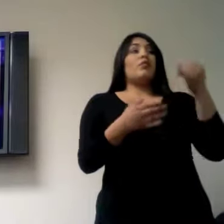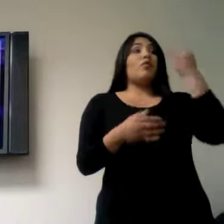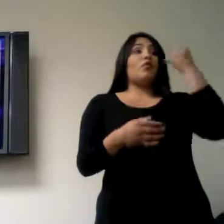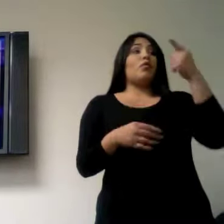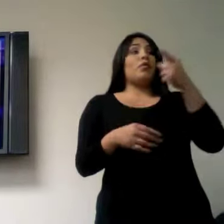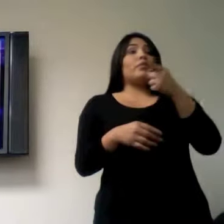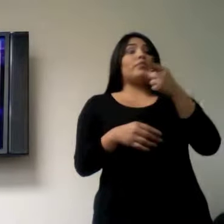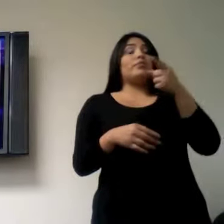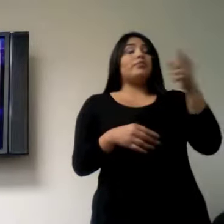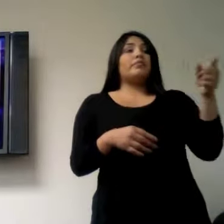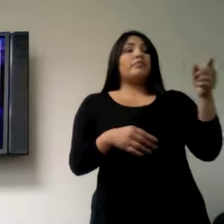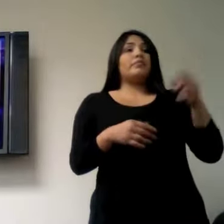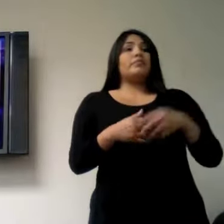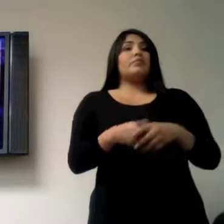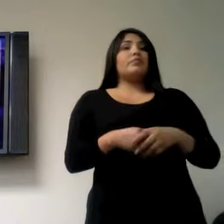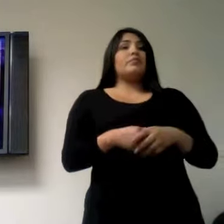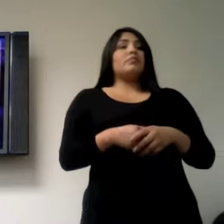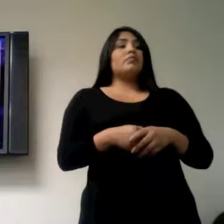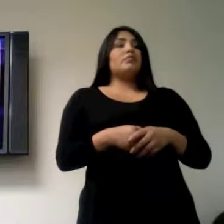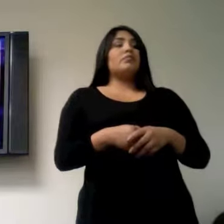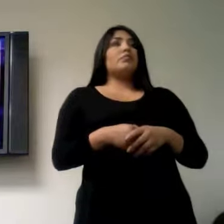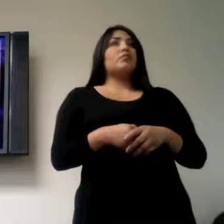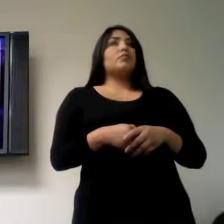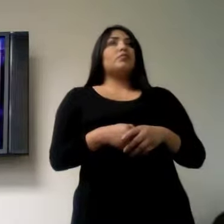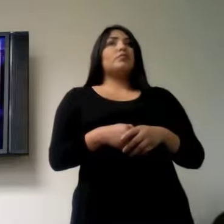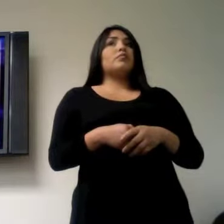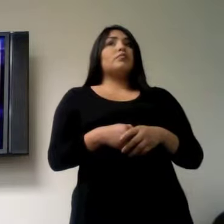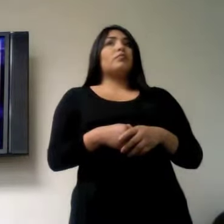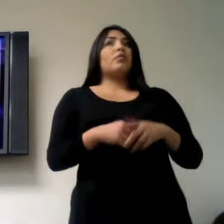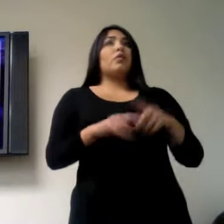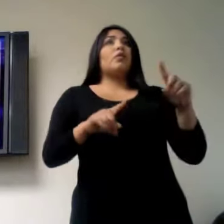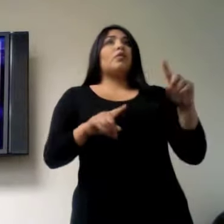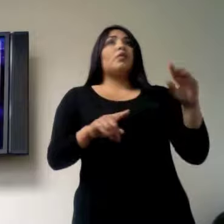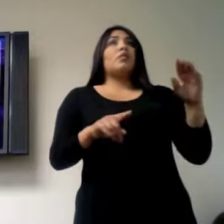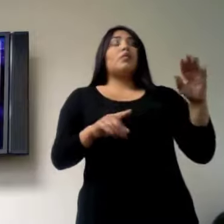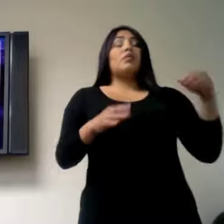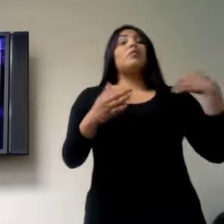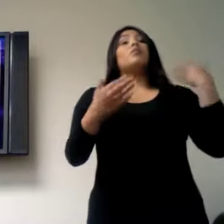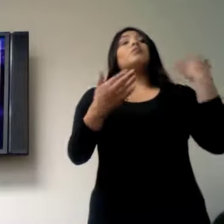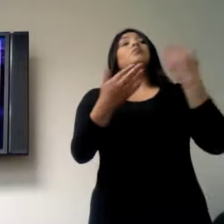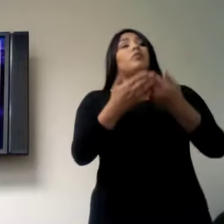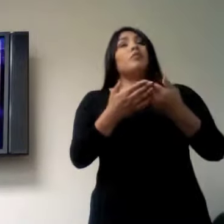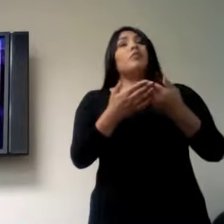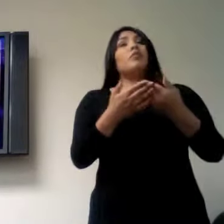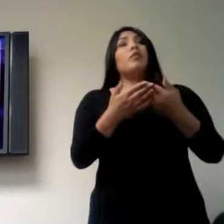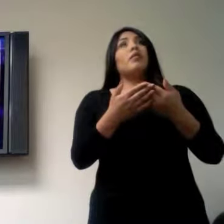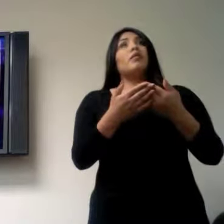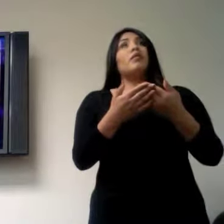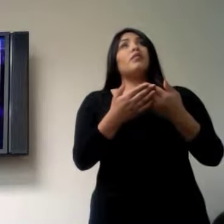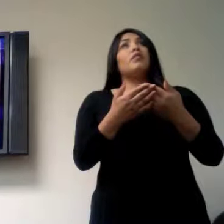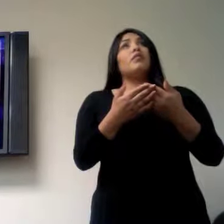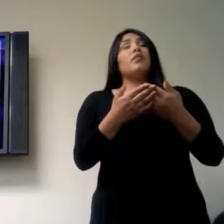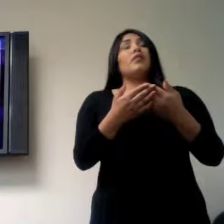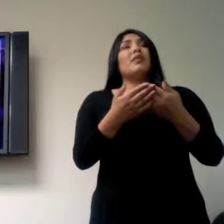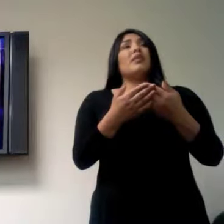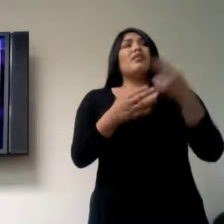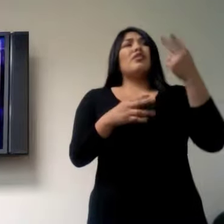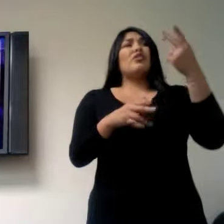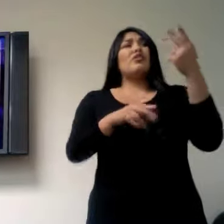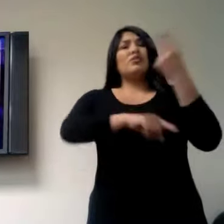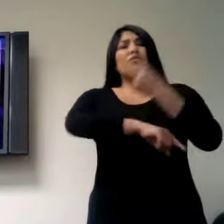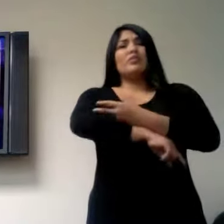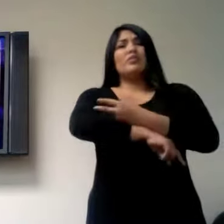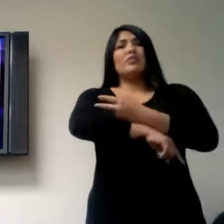before they could take up residence there, and when they did, it took 2 days to move all their accumulated furniture,